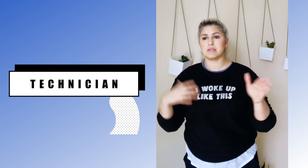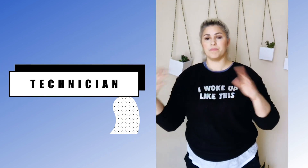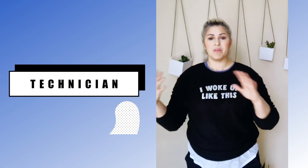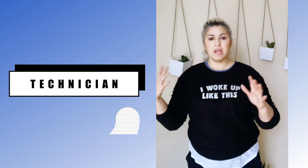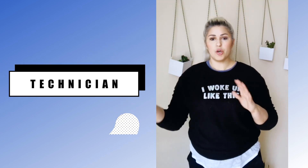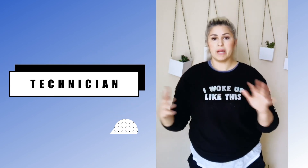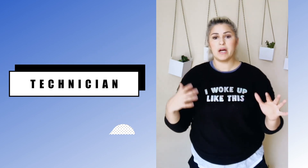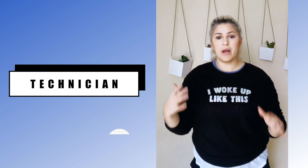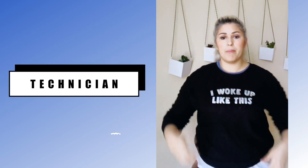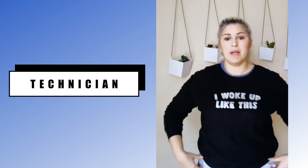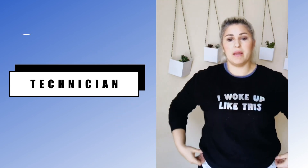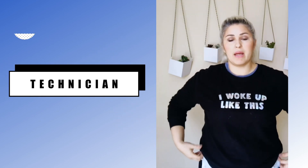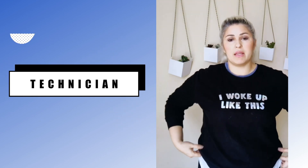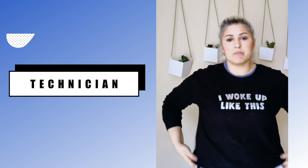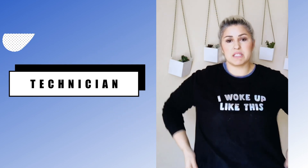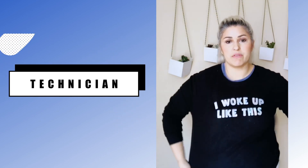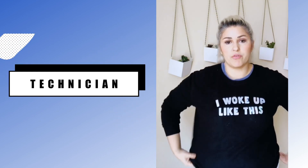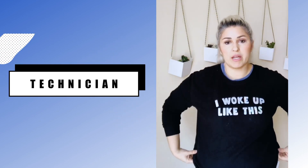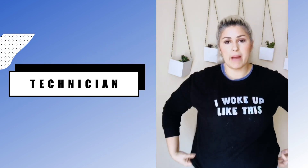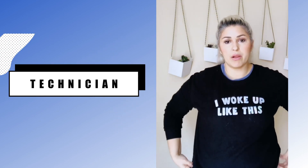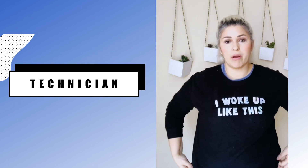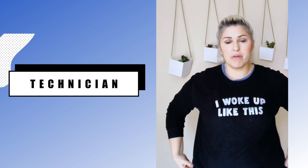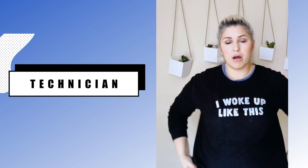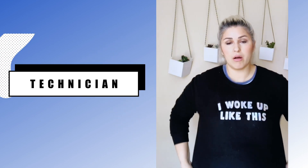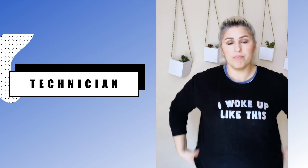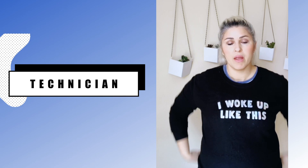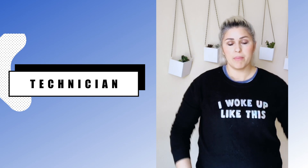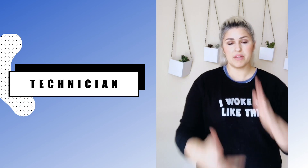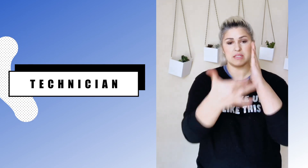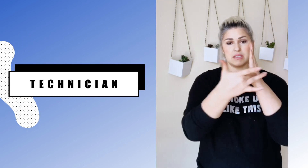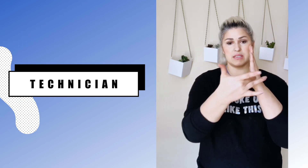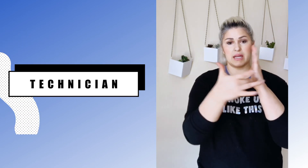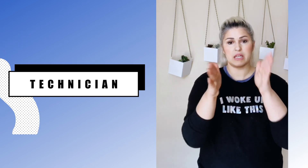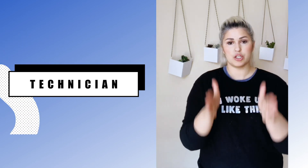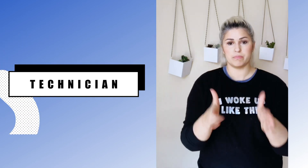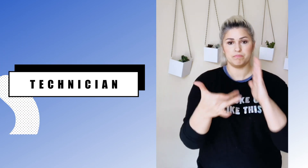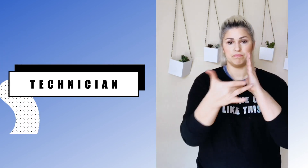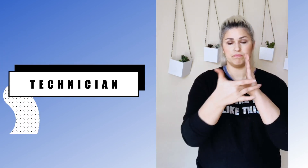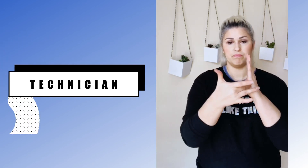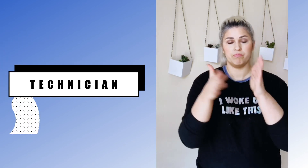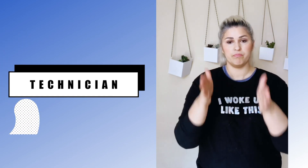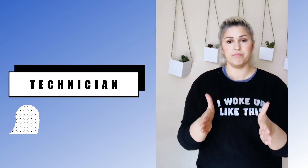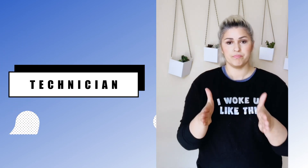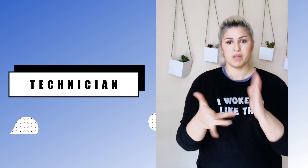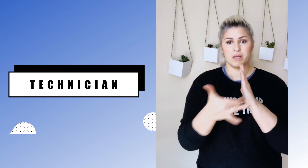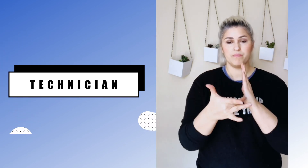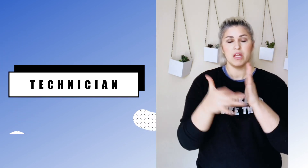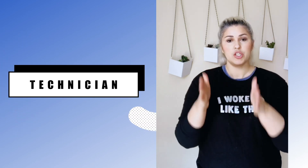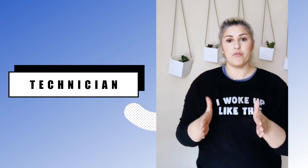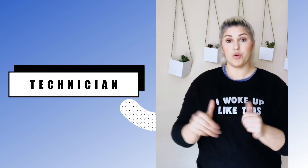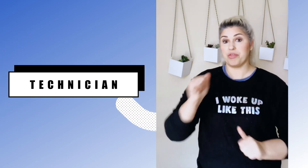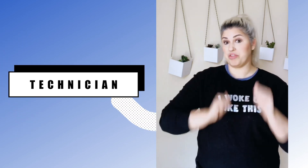other things, don't get caught up in like the specific vocabulary of it all, but this is technician.